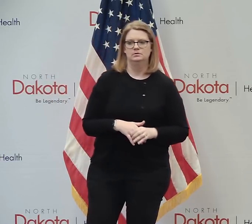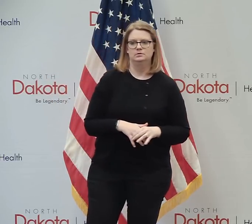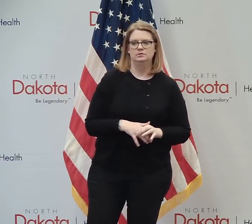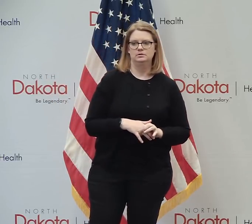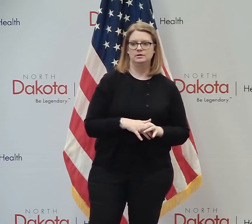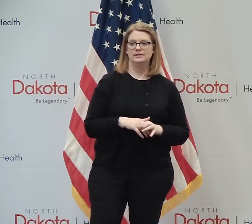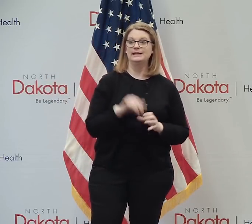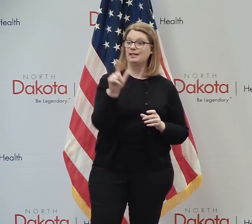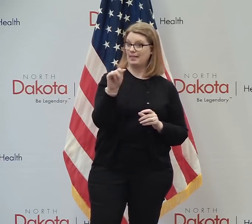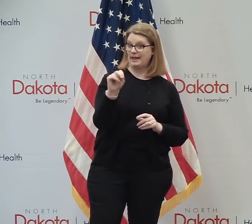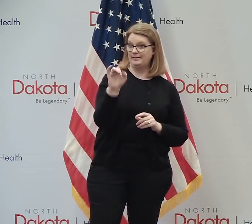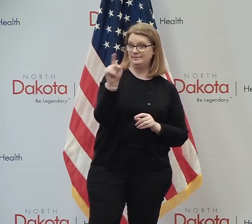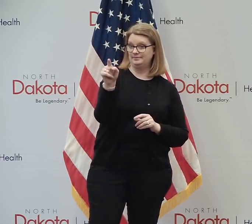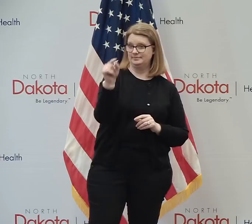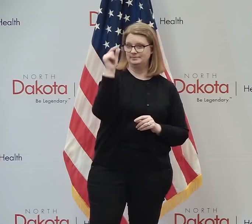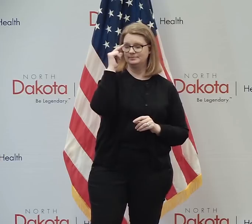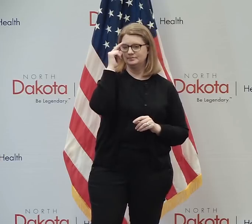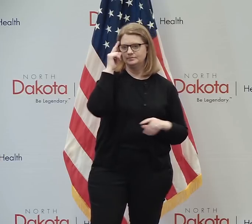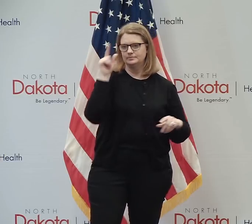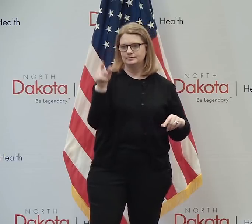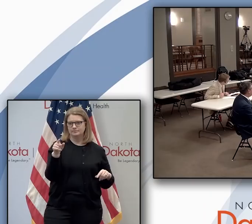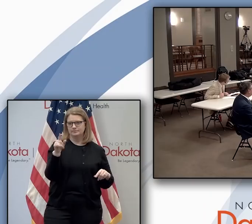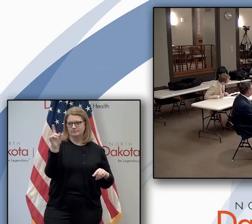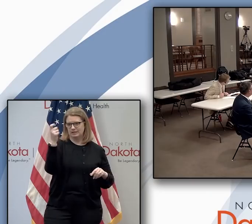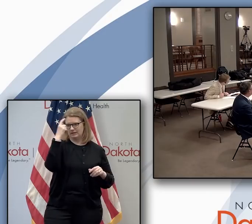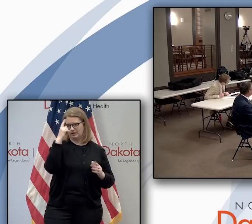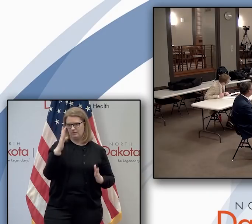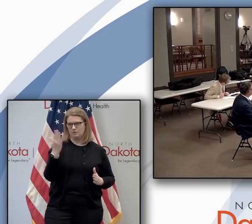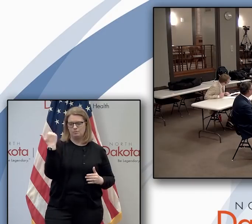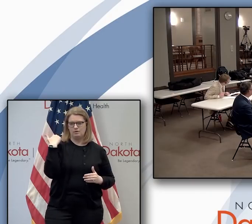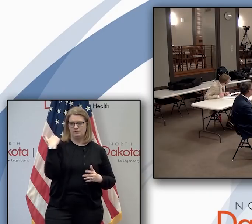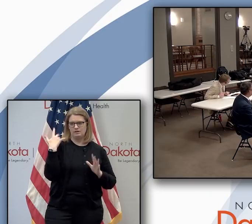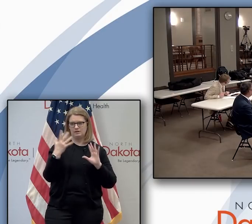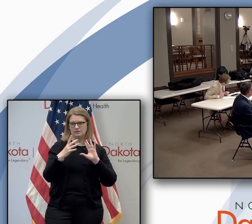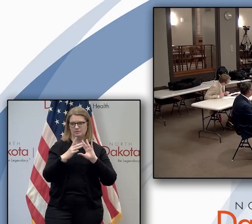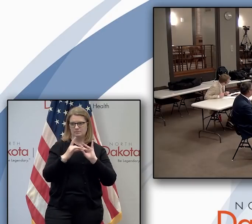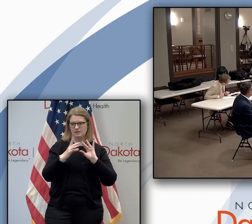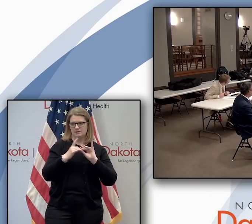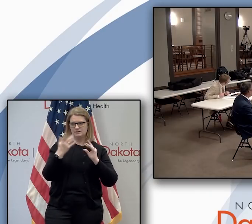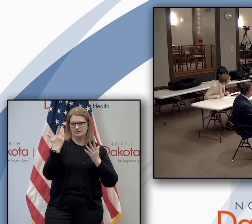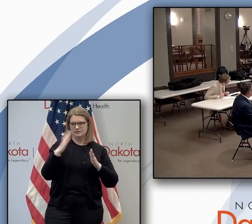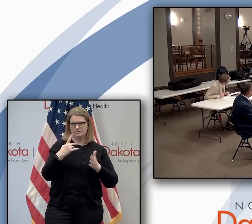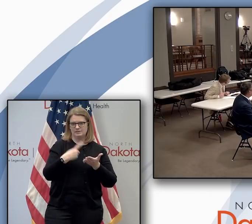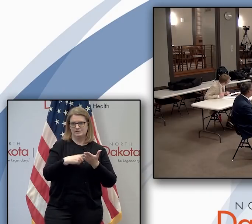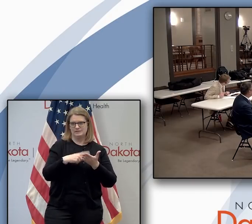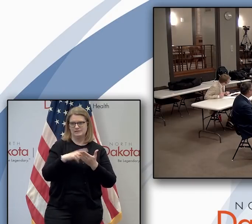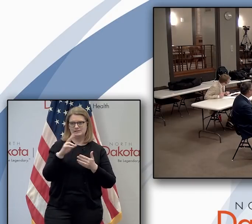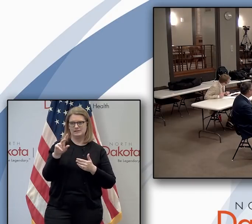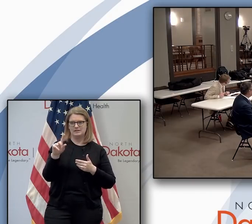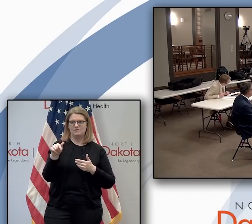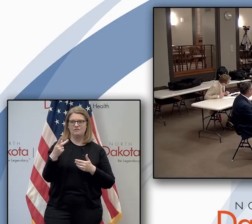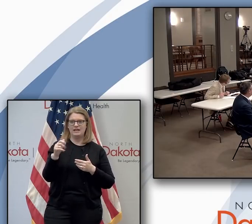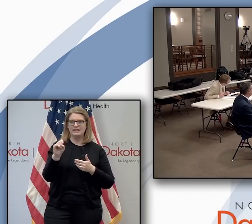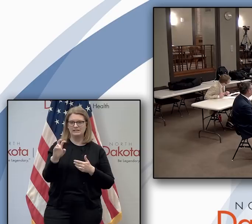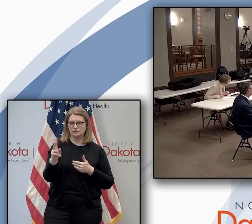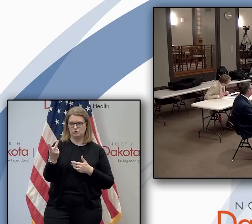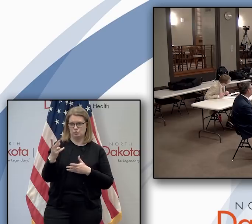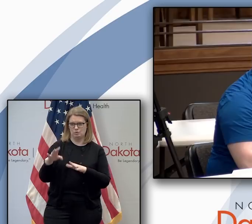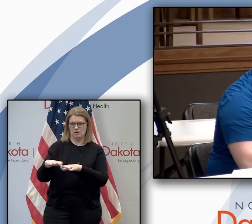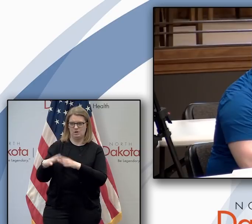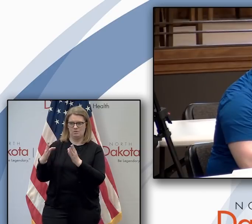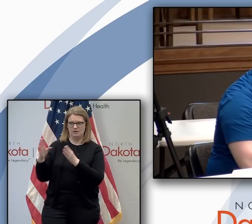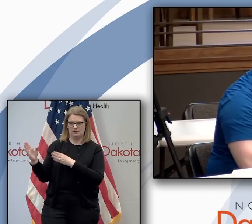Okay, now I'm going Lane. Governor, you had previously said that you didn't want to discuss phase 2 reopening plans yet because it was too